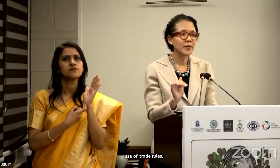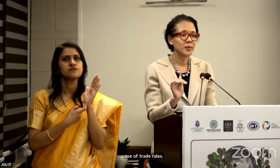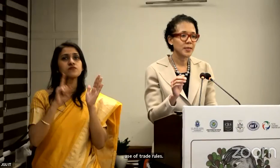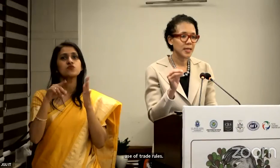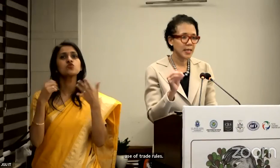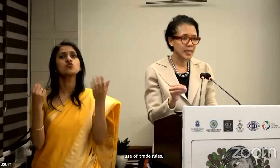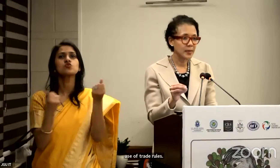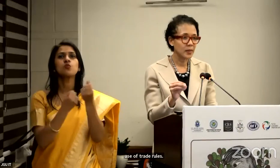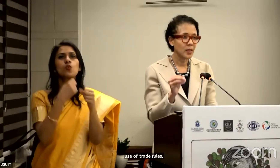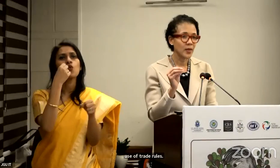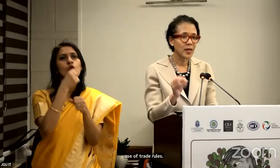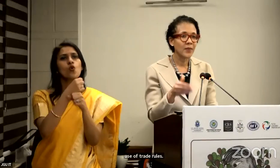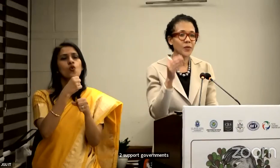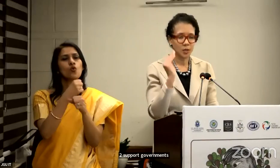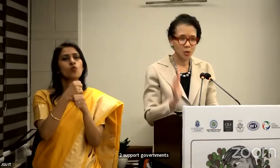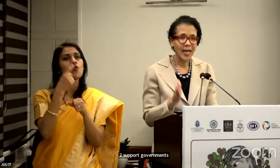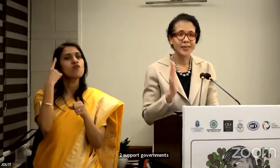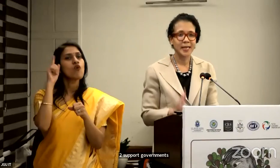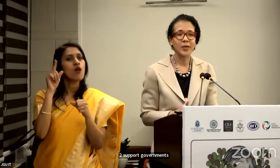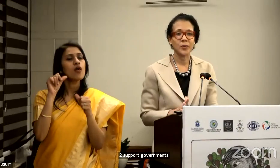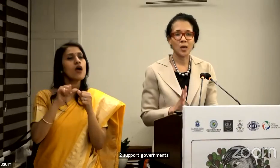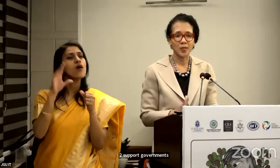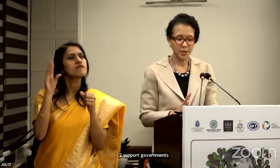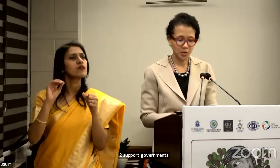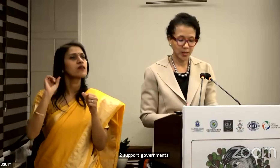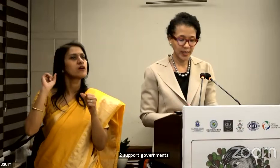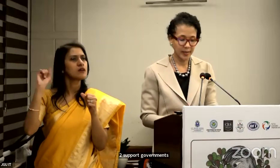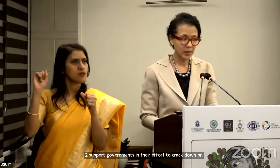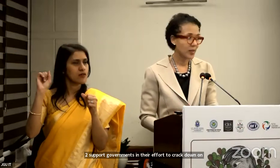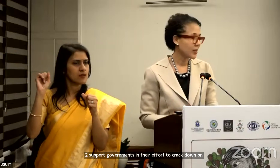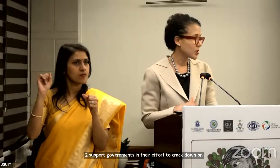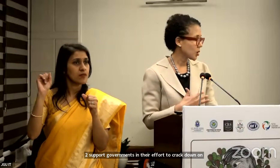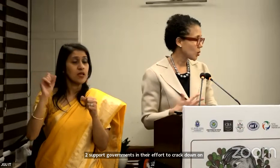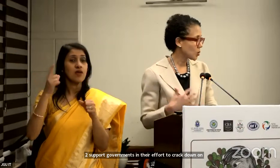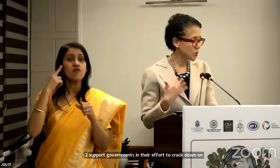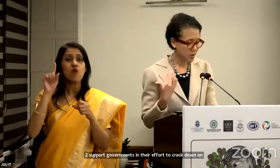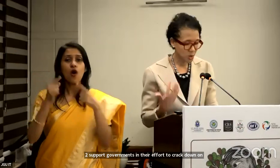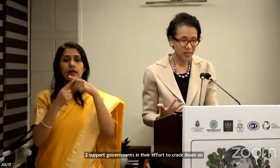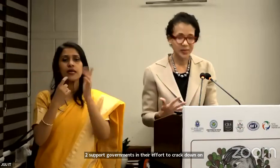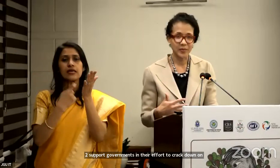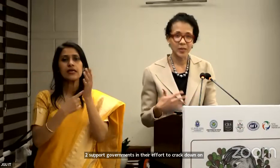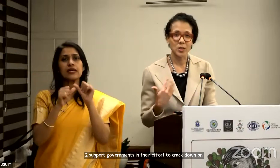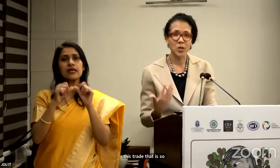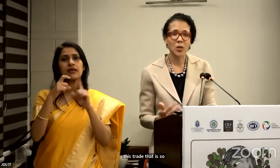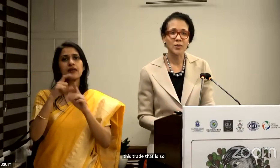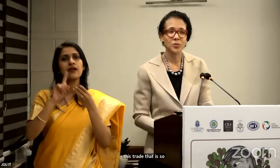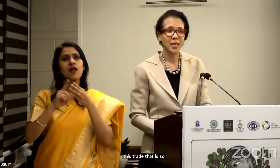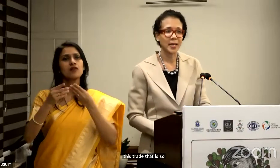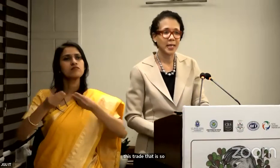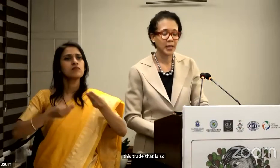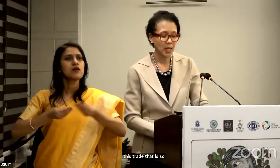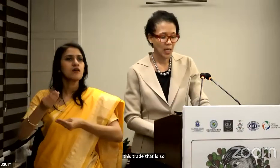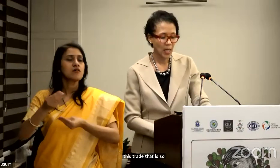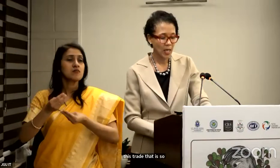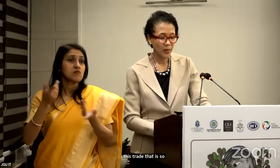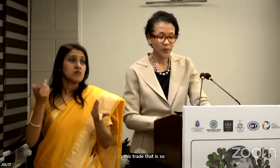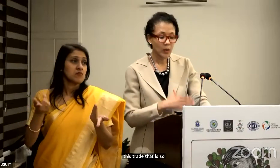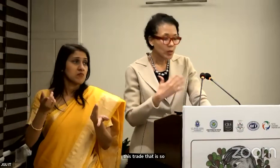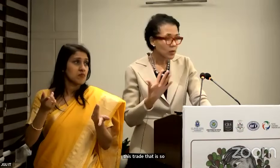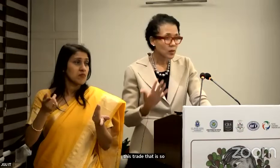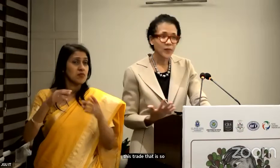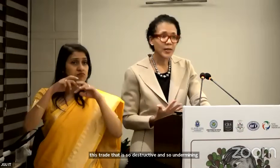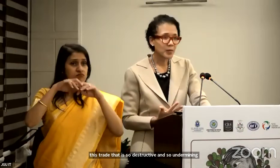support governments in their effort to crack down on this trade that is so destructive and so undermining